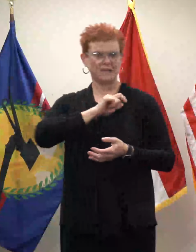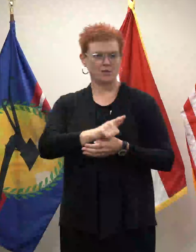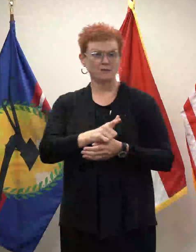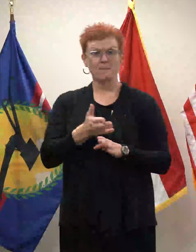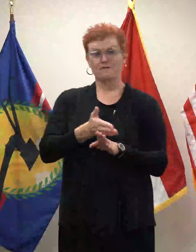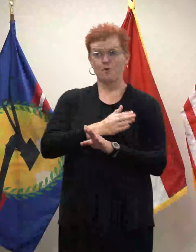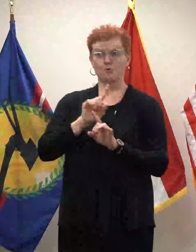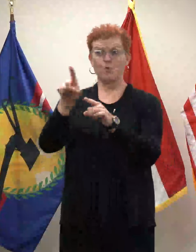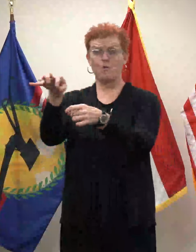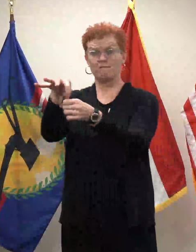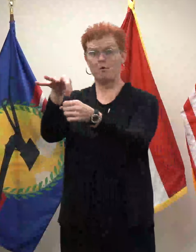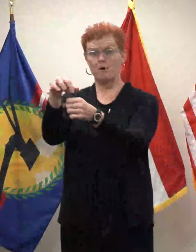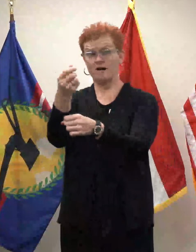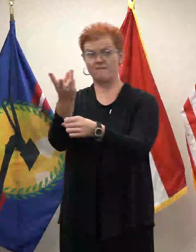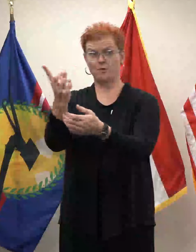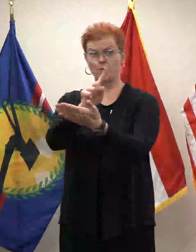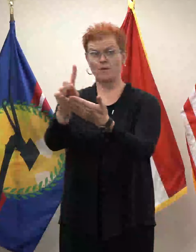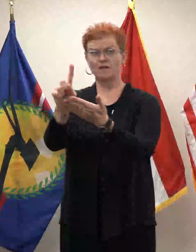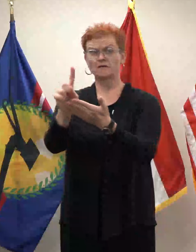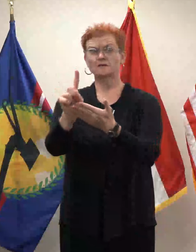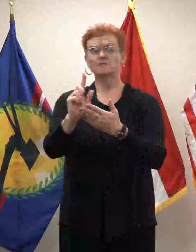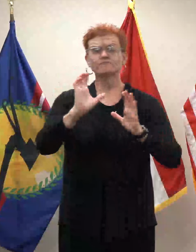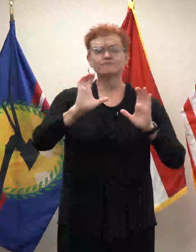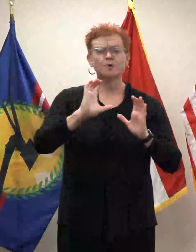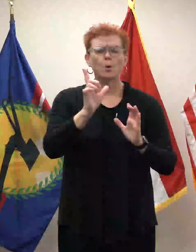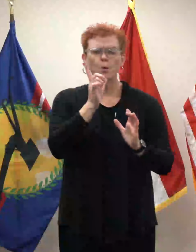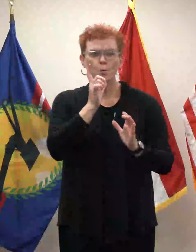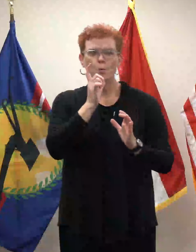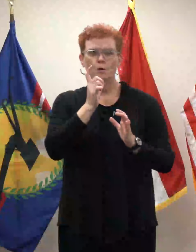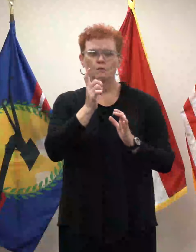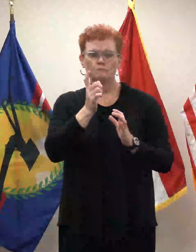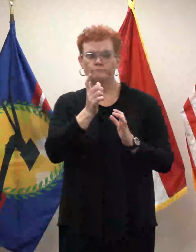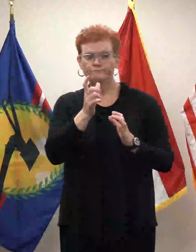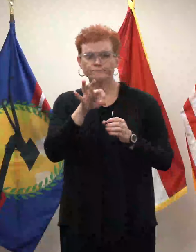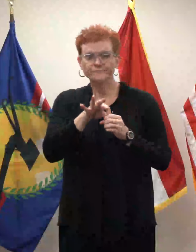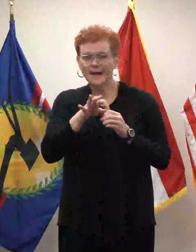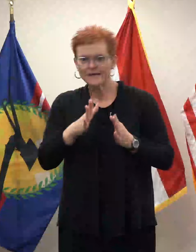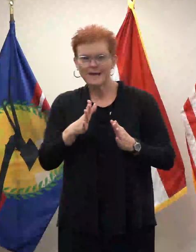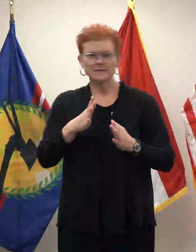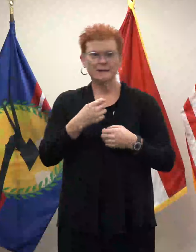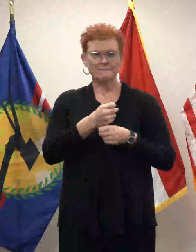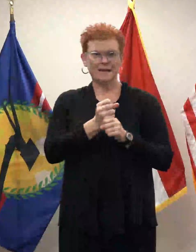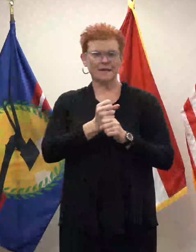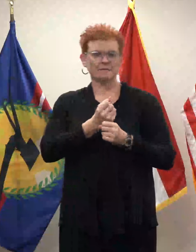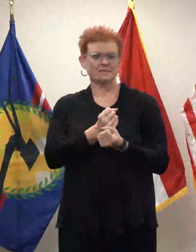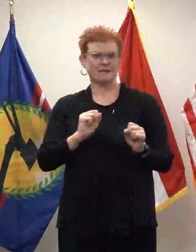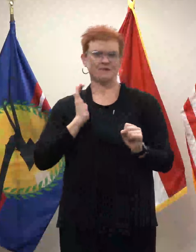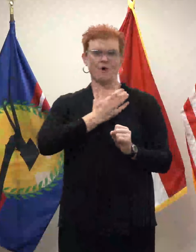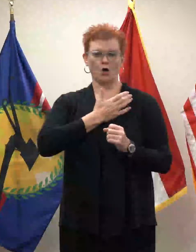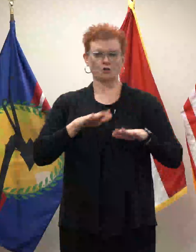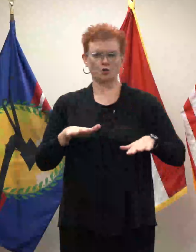polls in a few weeks, find out who is making the safety of our children a priority. Otherwise, we'll be here once again mourning the